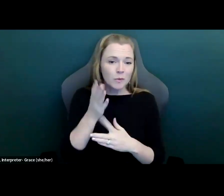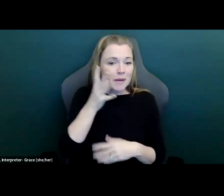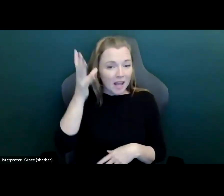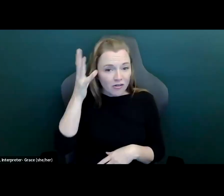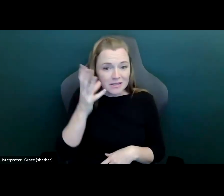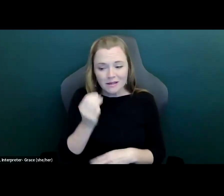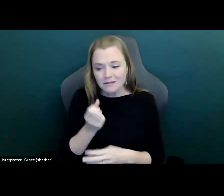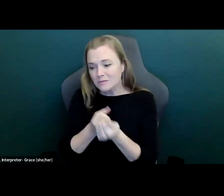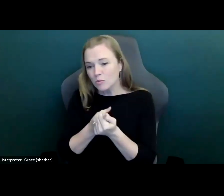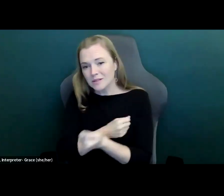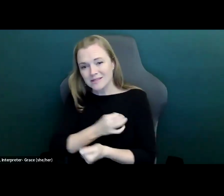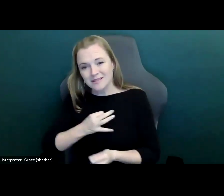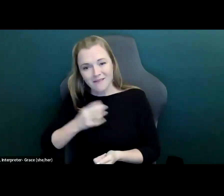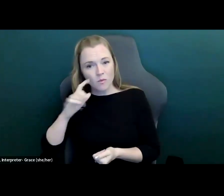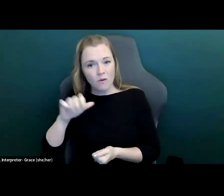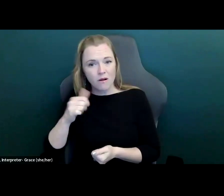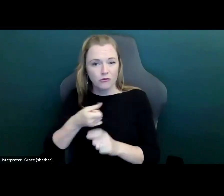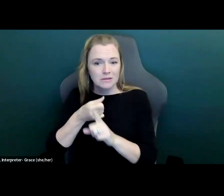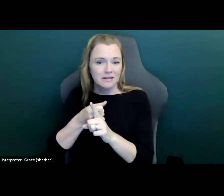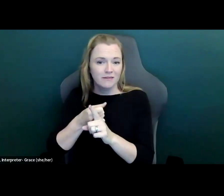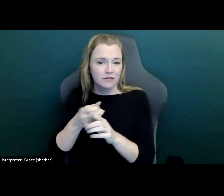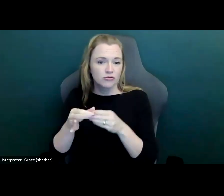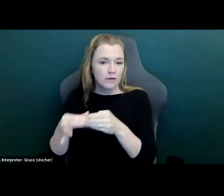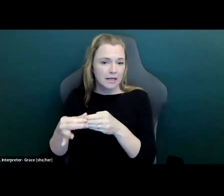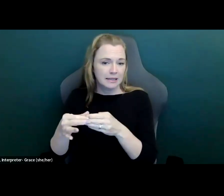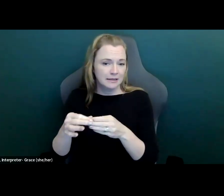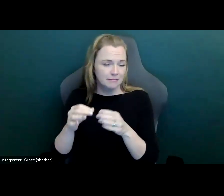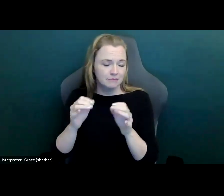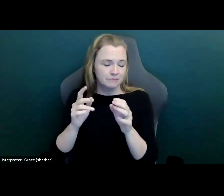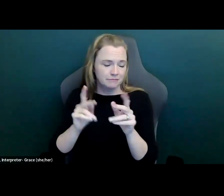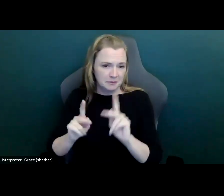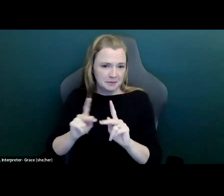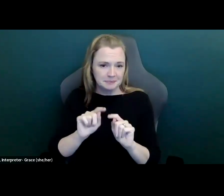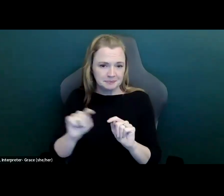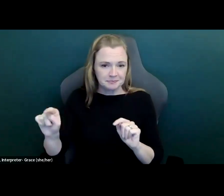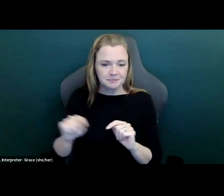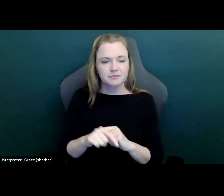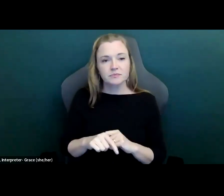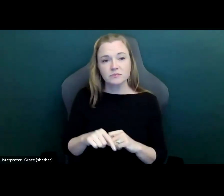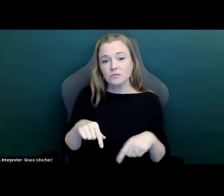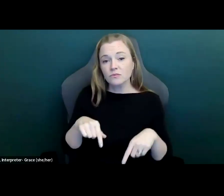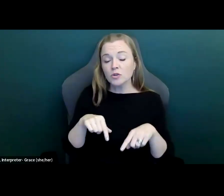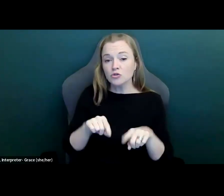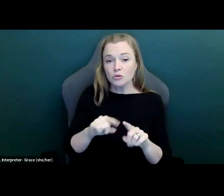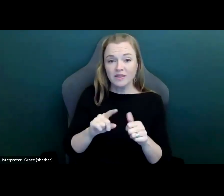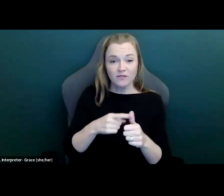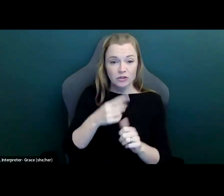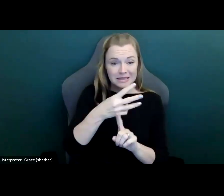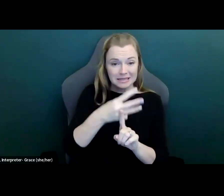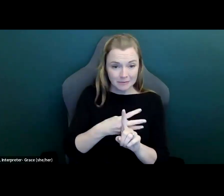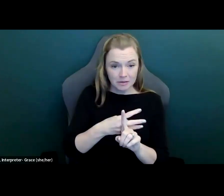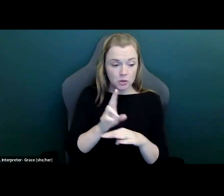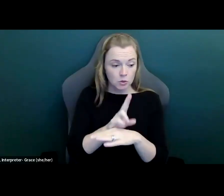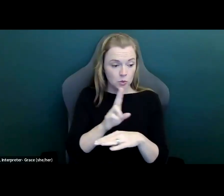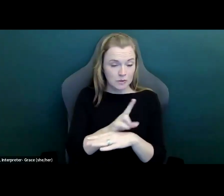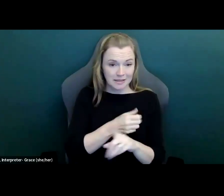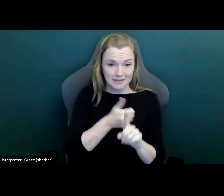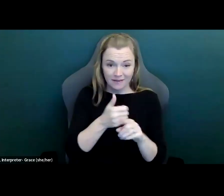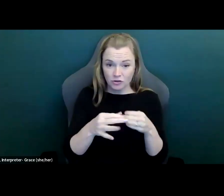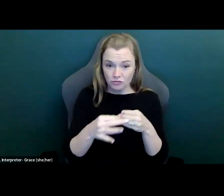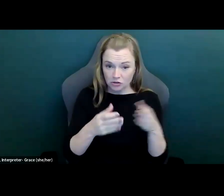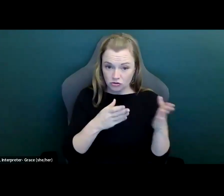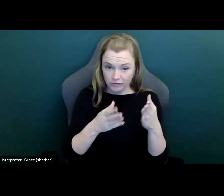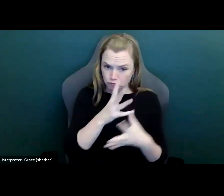other self-directed individuals. During Nick's first half year, utilizing self-directed services as part of